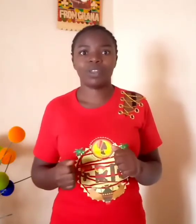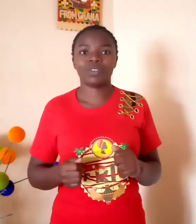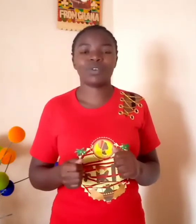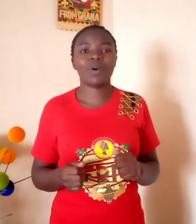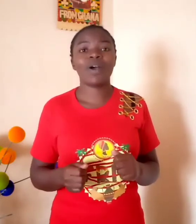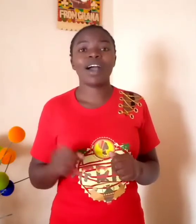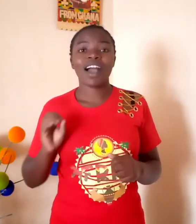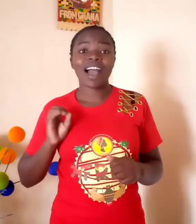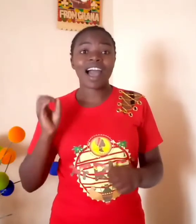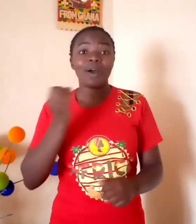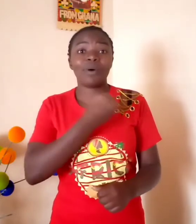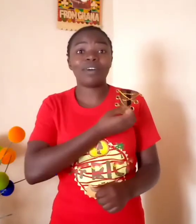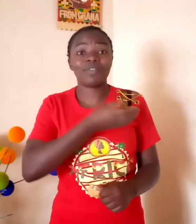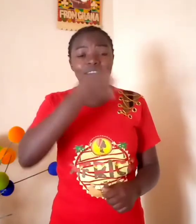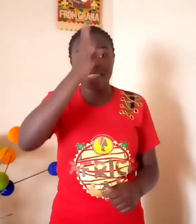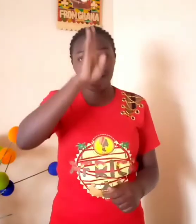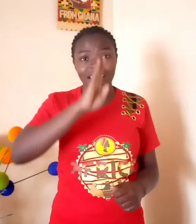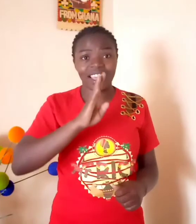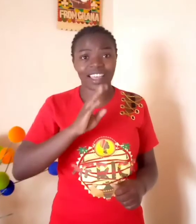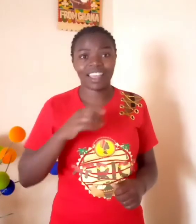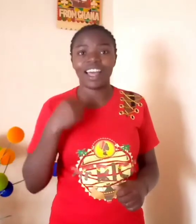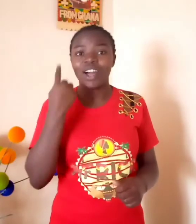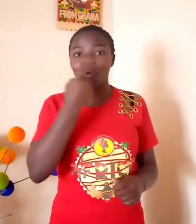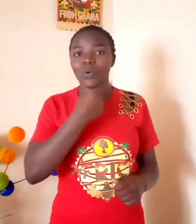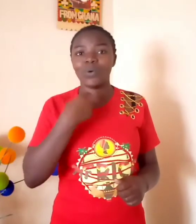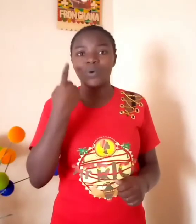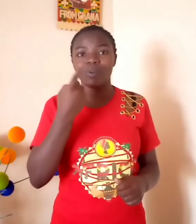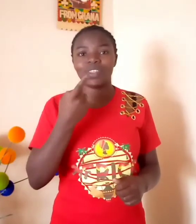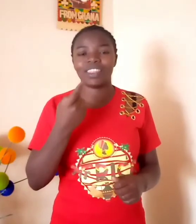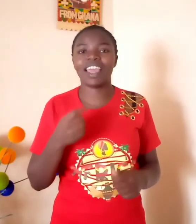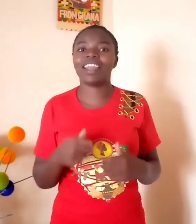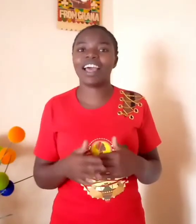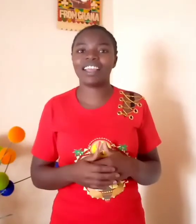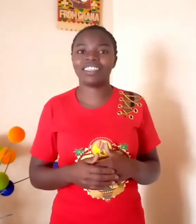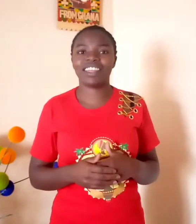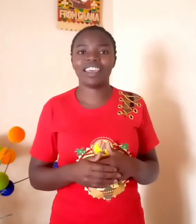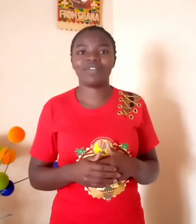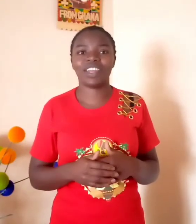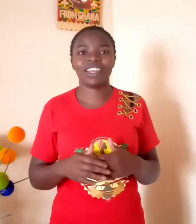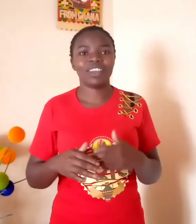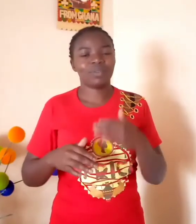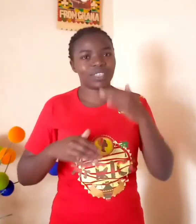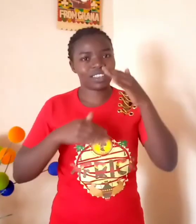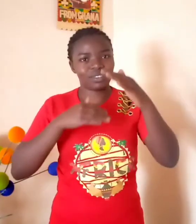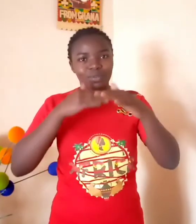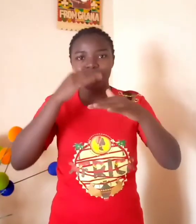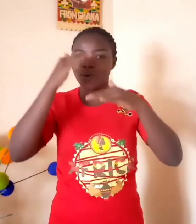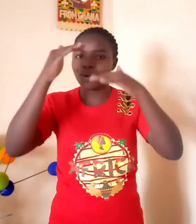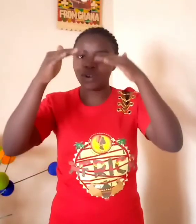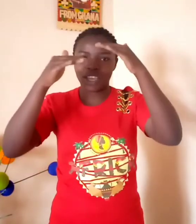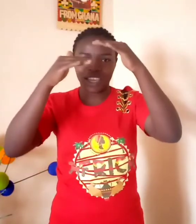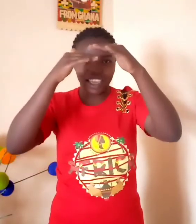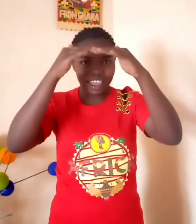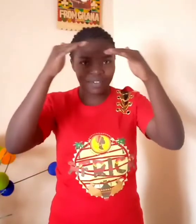So our Father, who then art in heaven, we just do who, heaven,